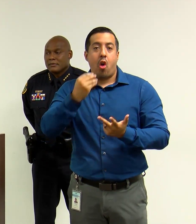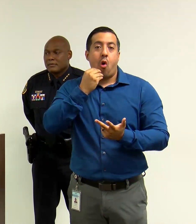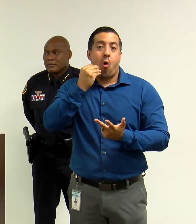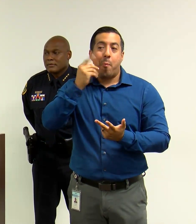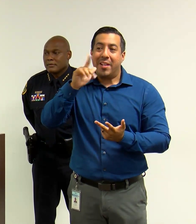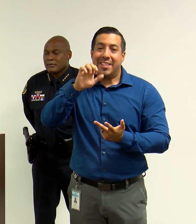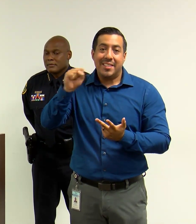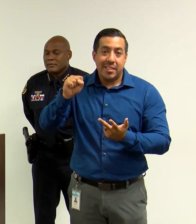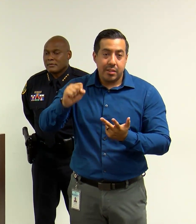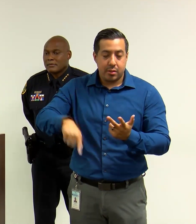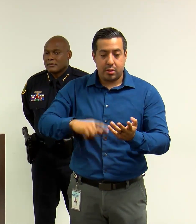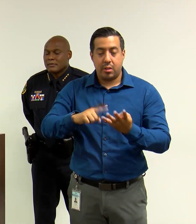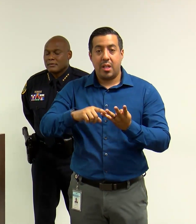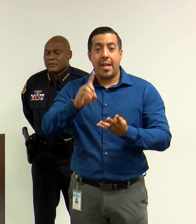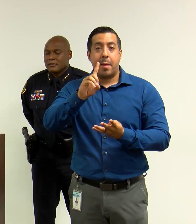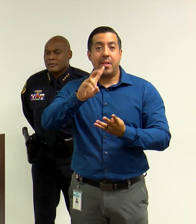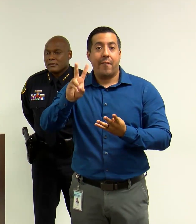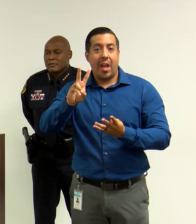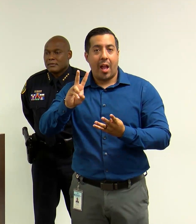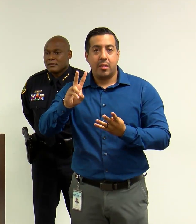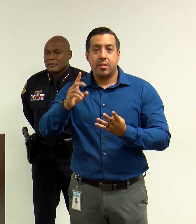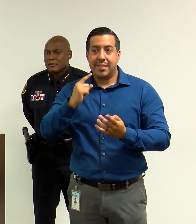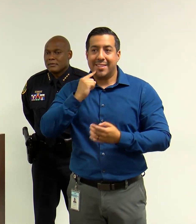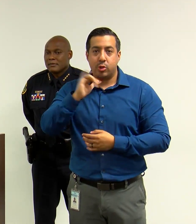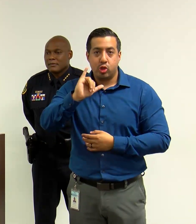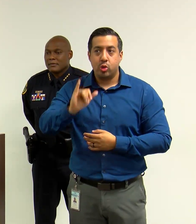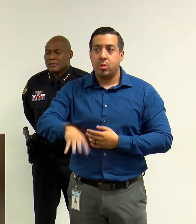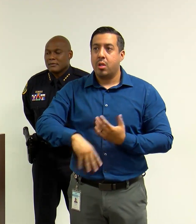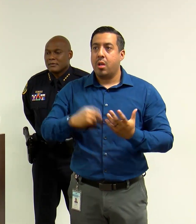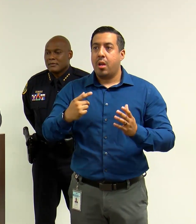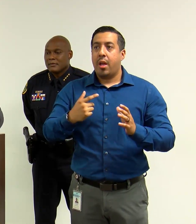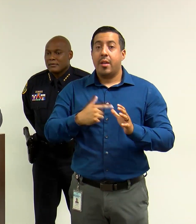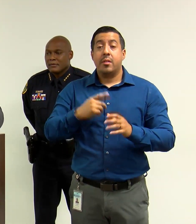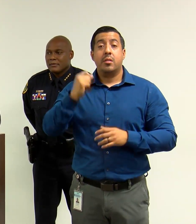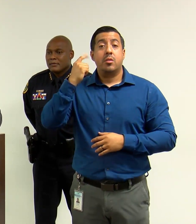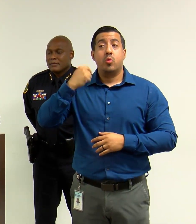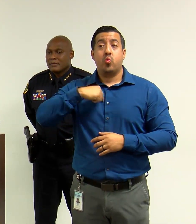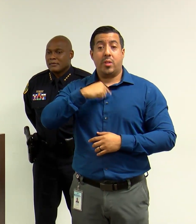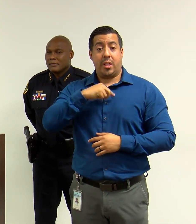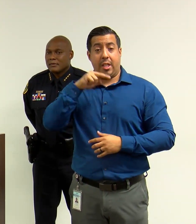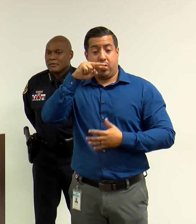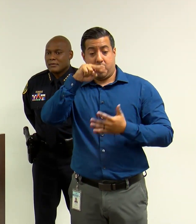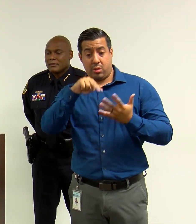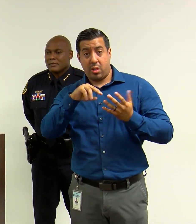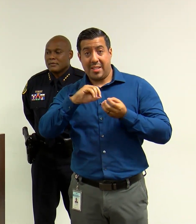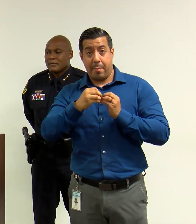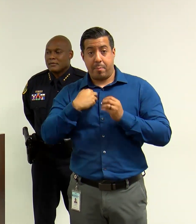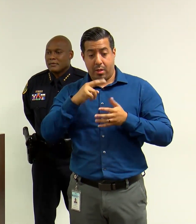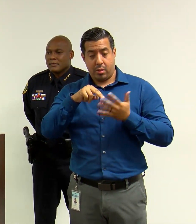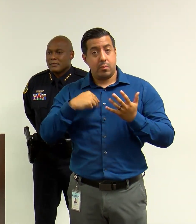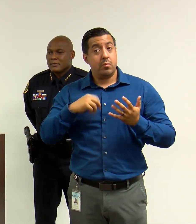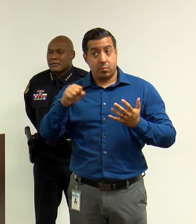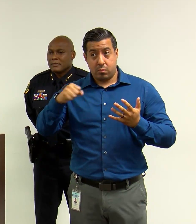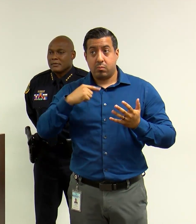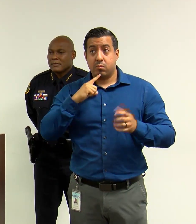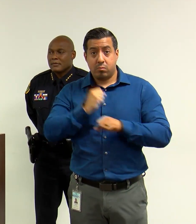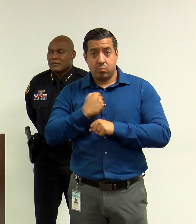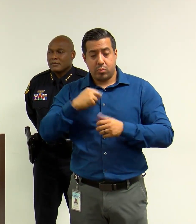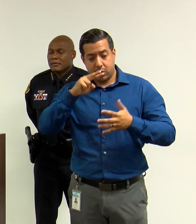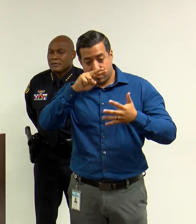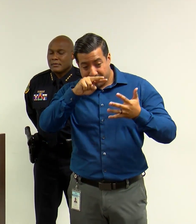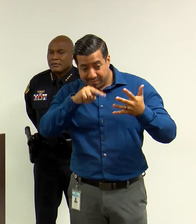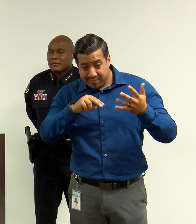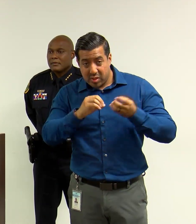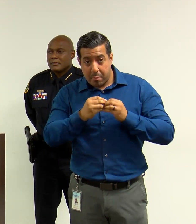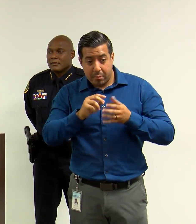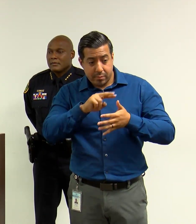issues. Domestic violence is very serious. And when I look at the numbers, and I look at them, for a